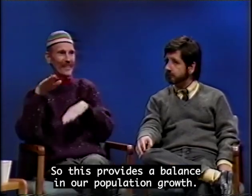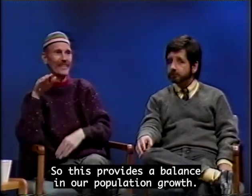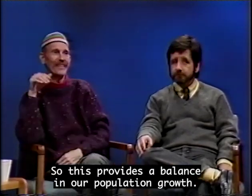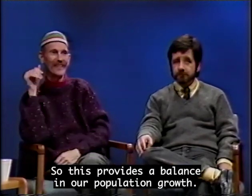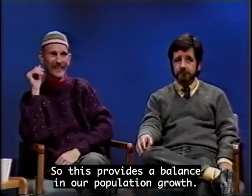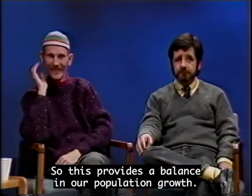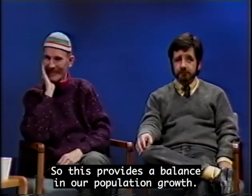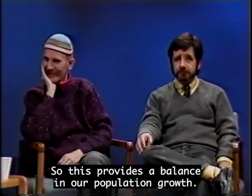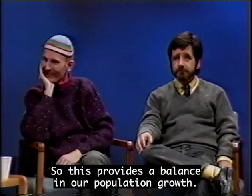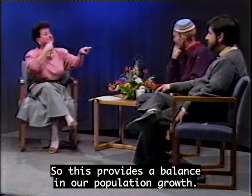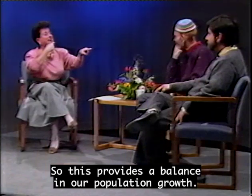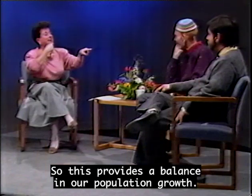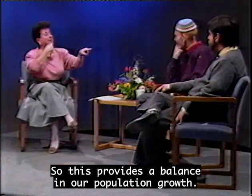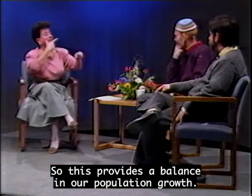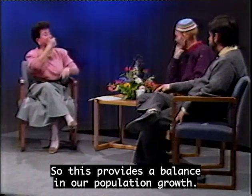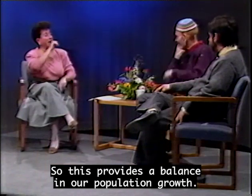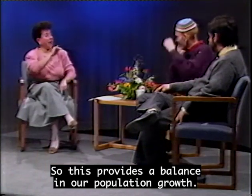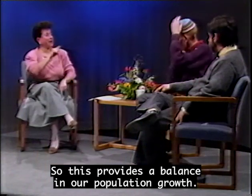this provides a balance in our population growth.